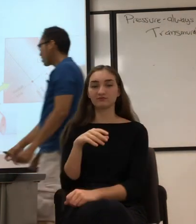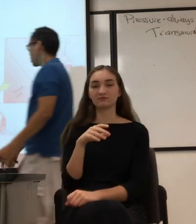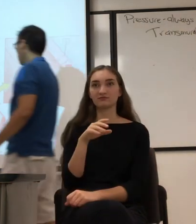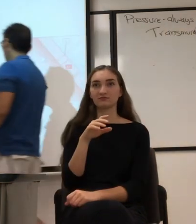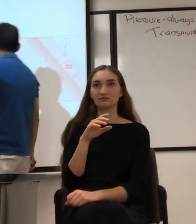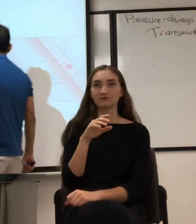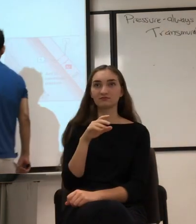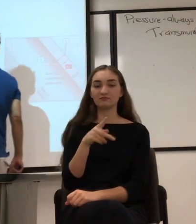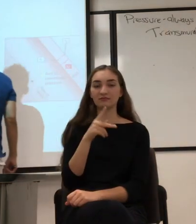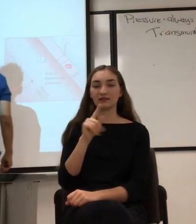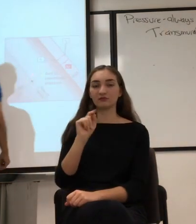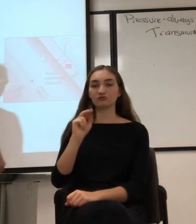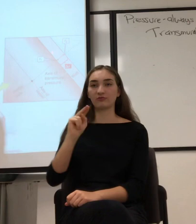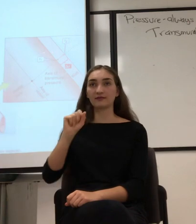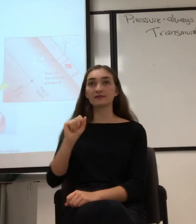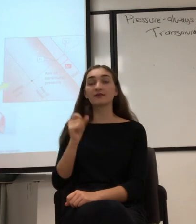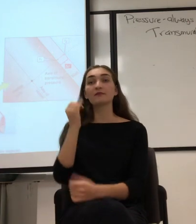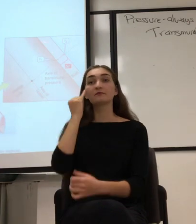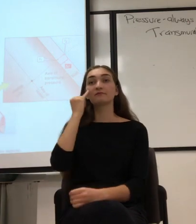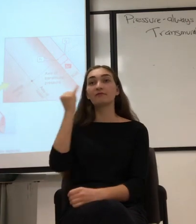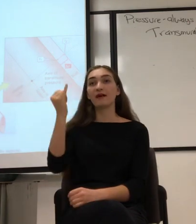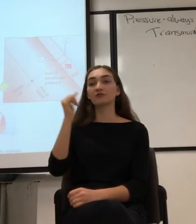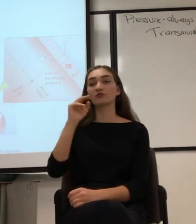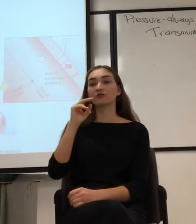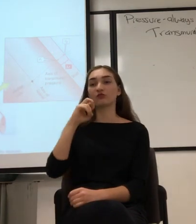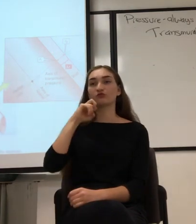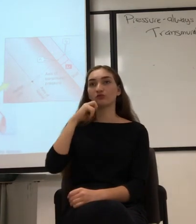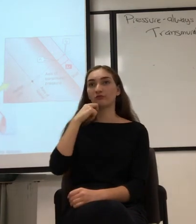So imagine a nerve ending